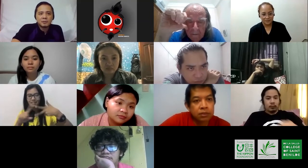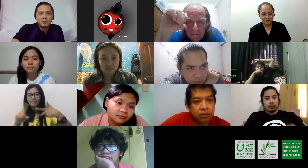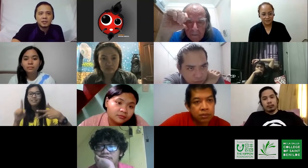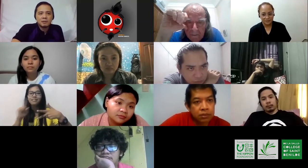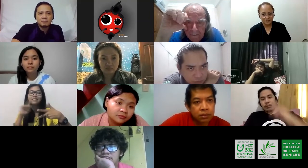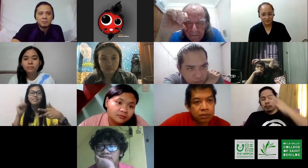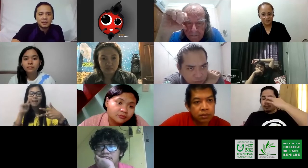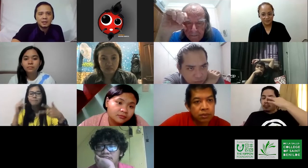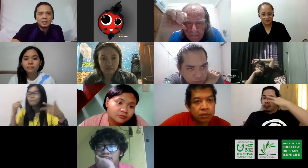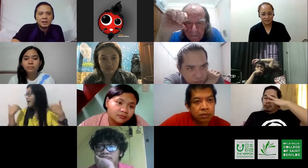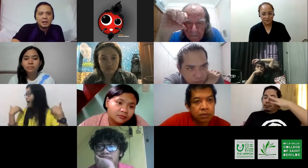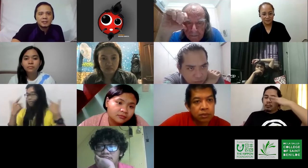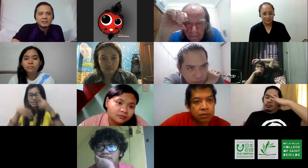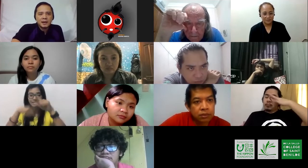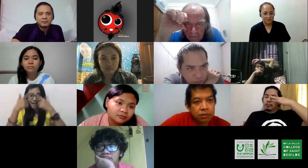community. B, deaf